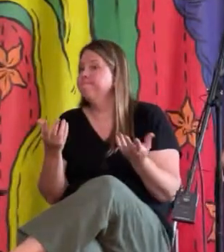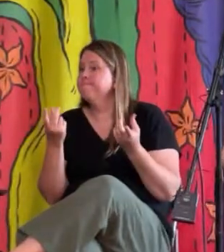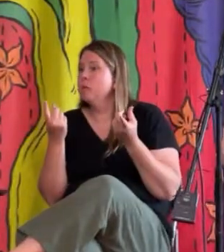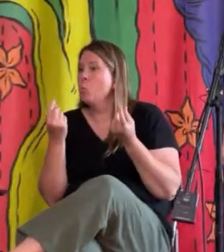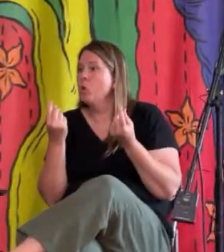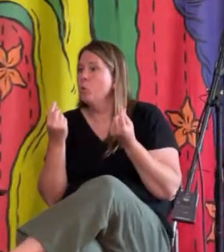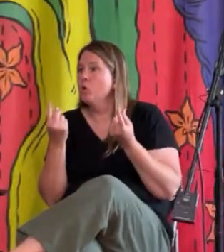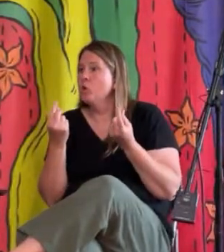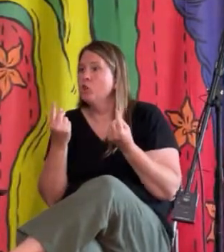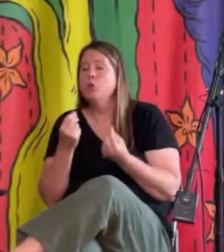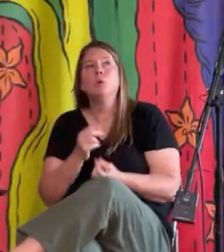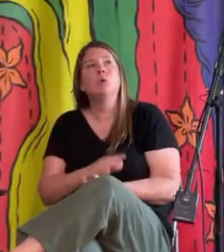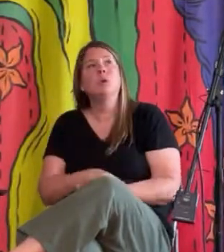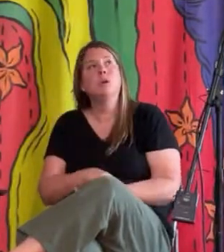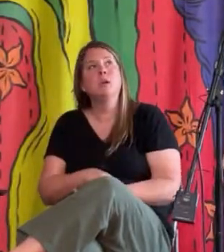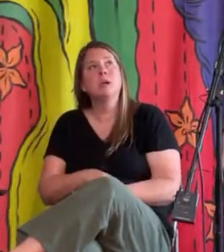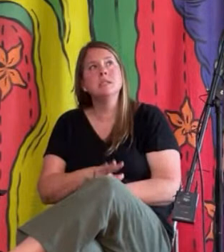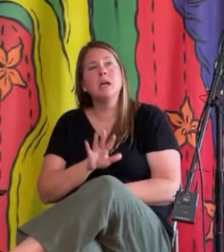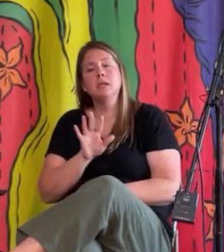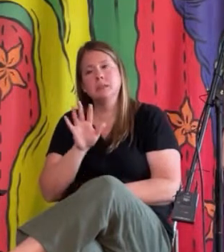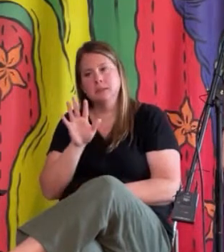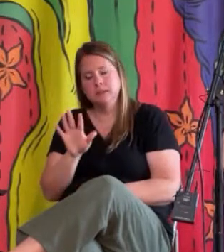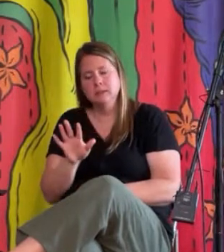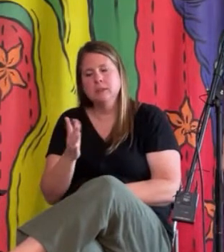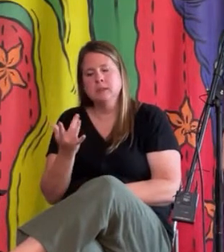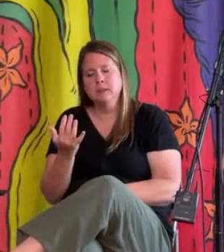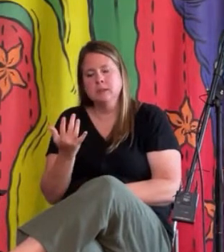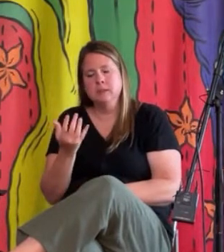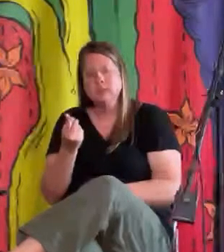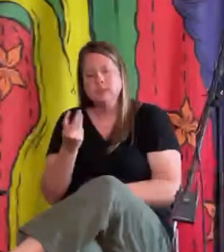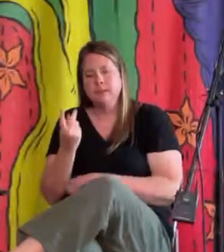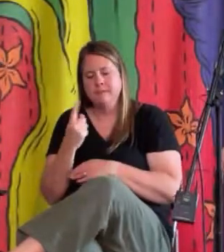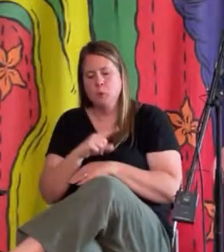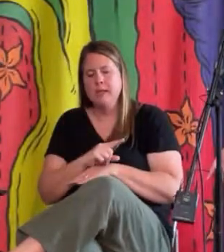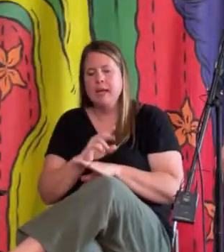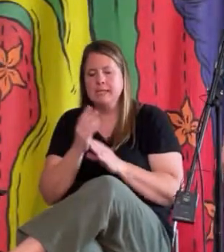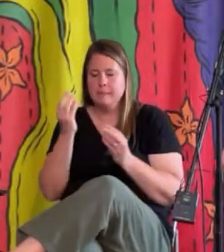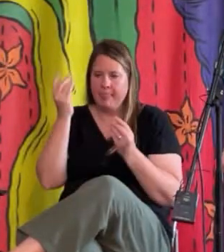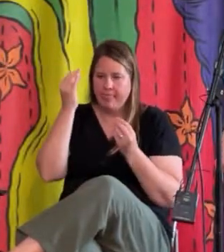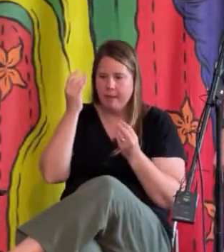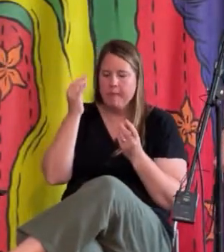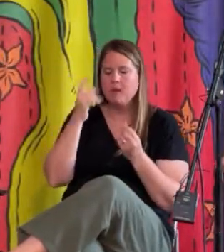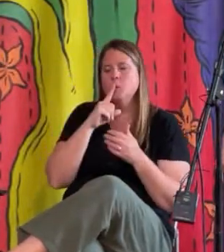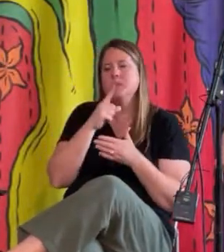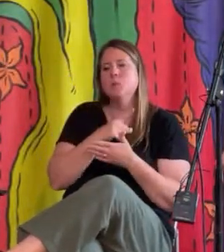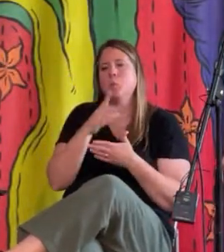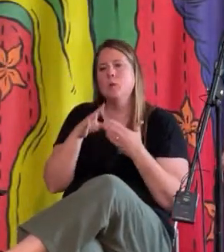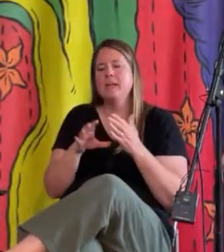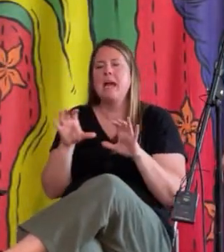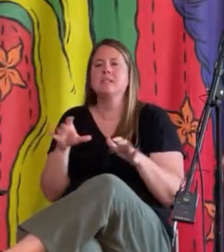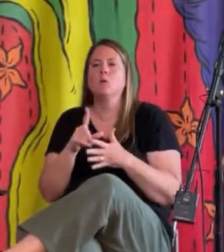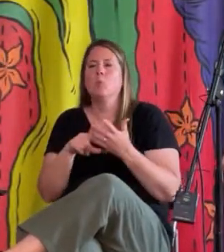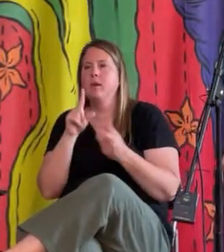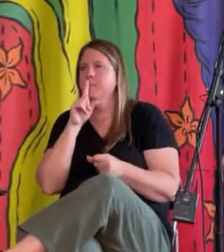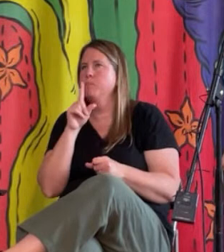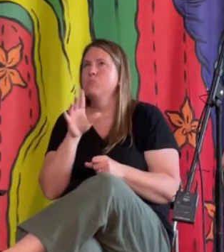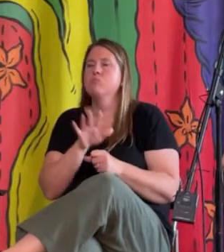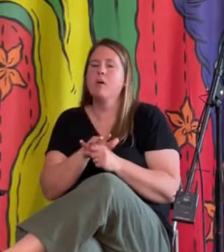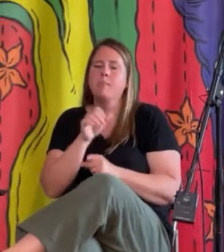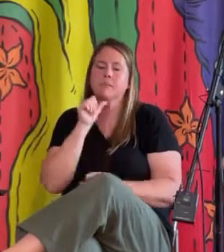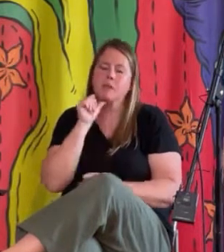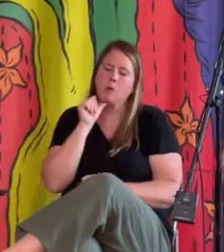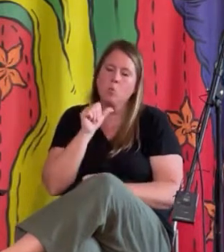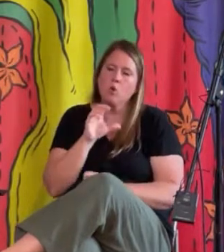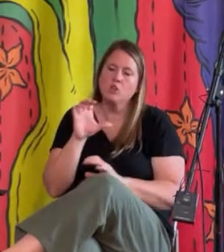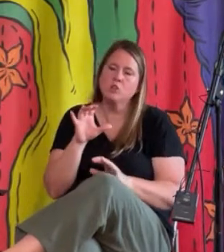And I said, can I have a couple days to think about it? And thankfully it was the weekend. And I did that thing I promised I wouldn't do, which was